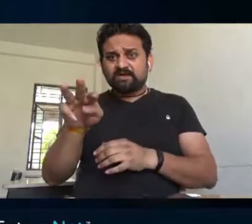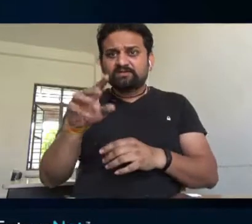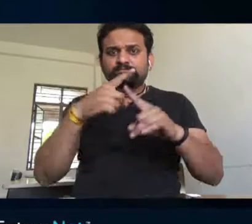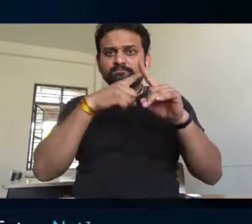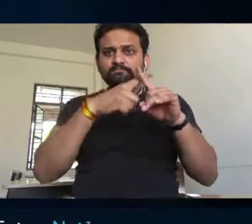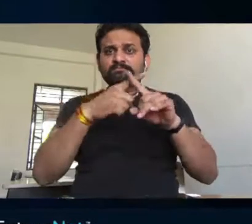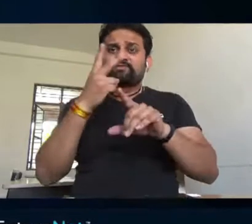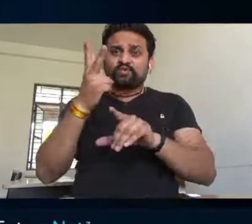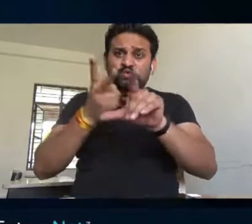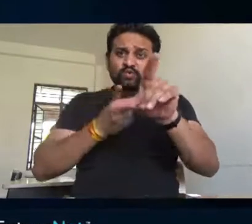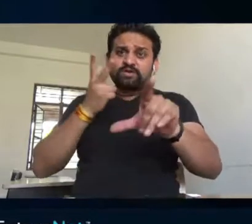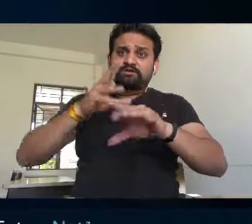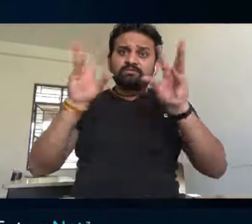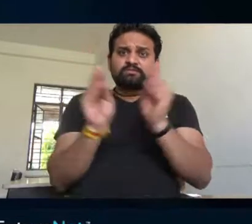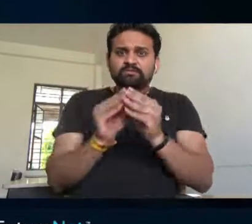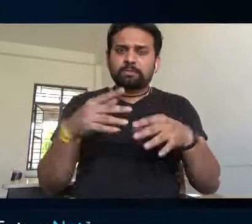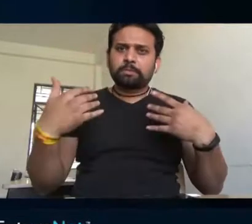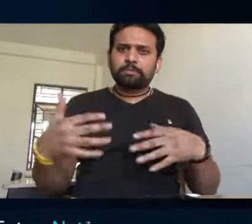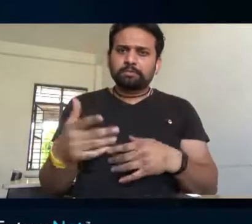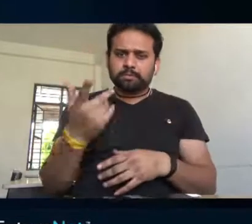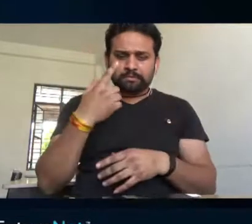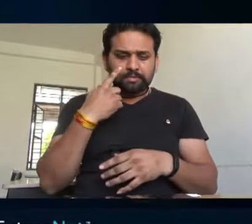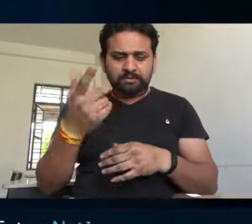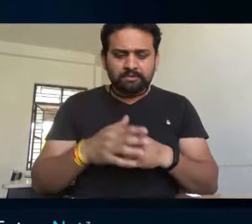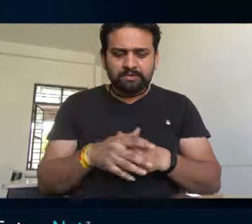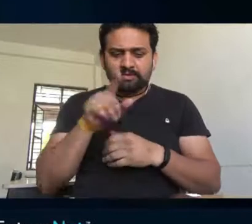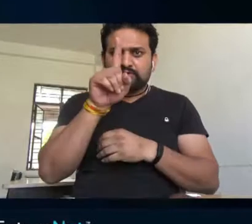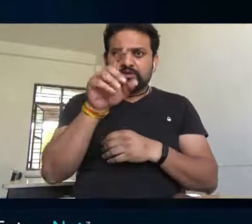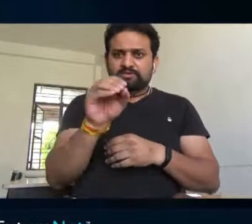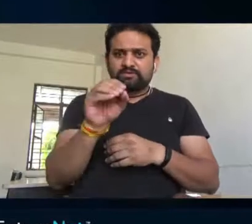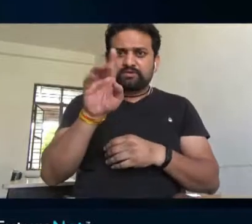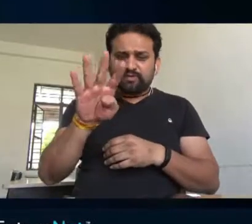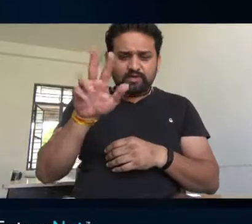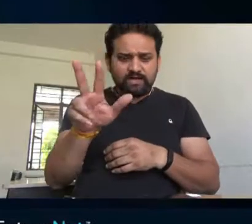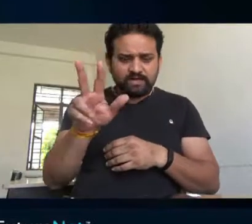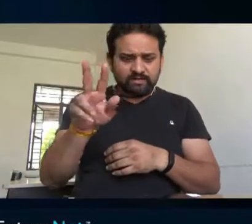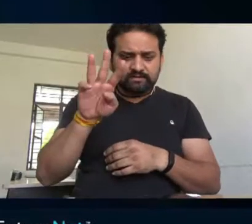minutes for a presentation, for example, then he see that it's working 30 times, and it will work